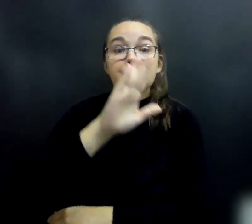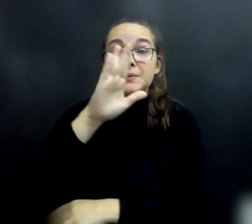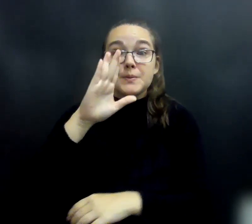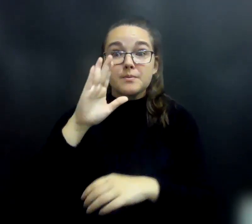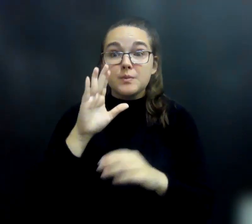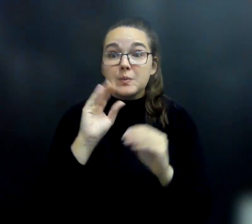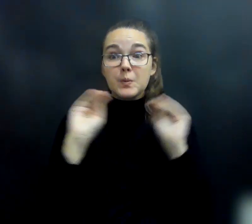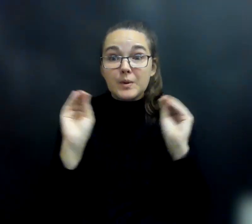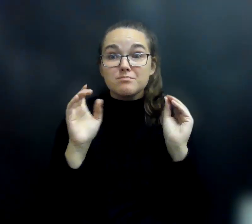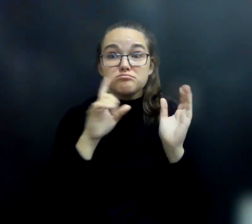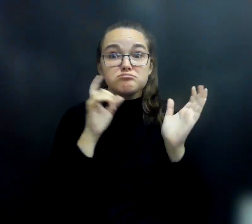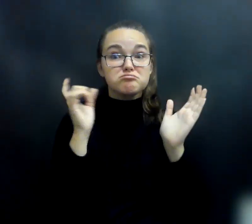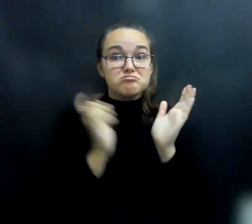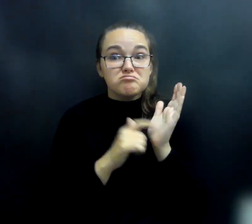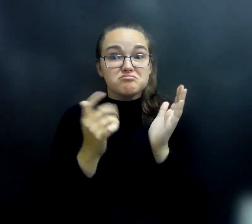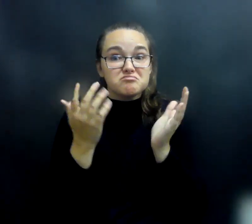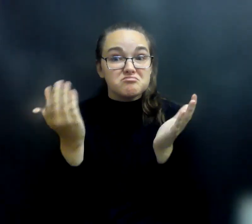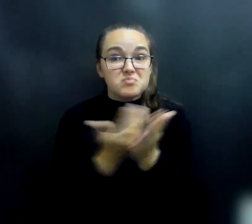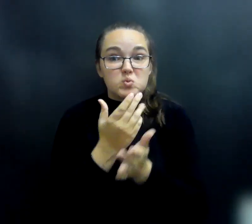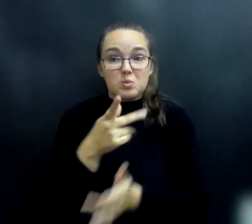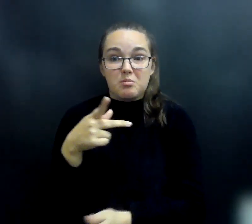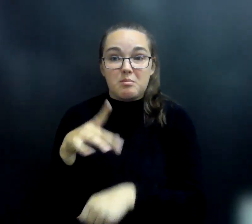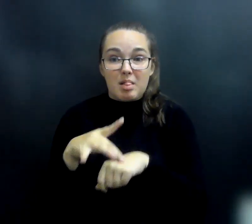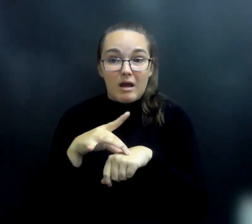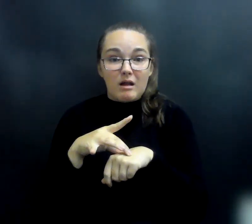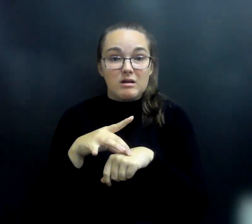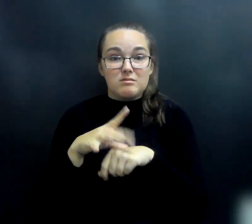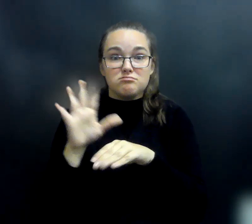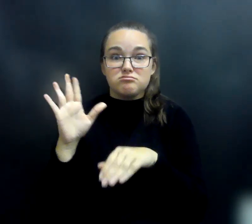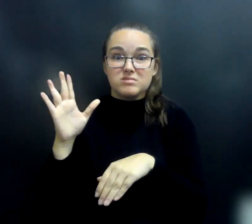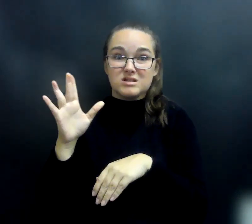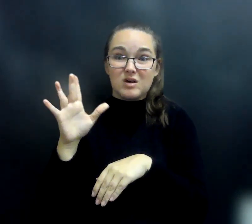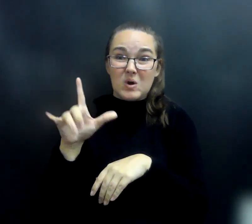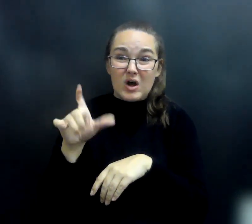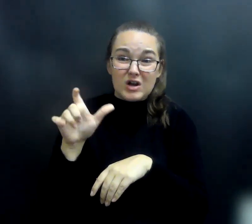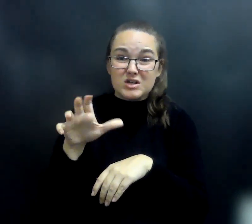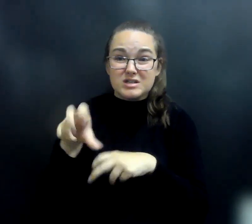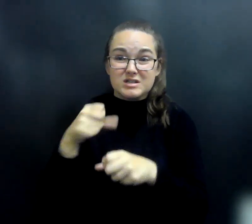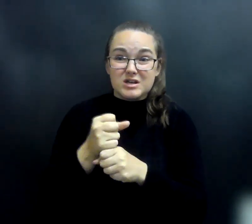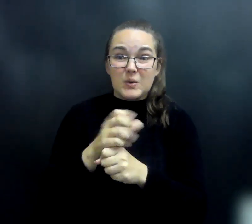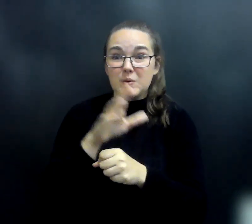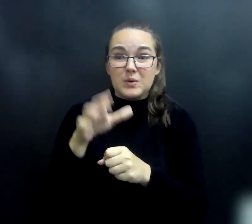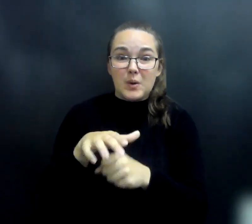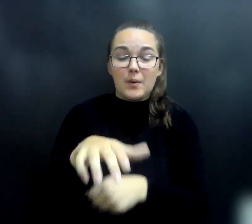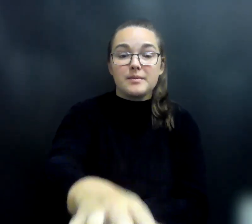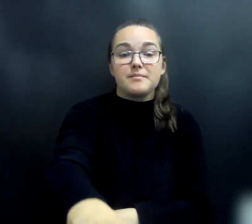in centuries, and no one had ever discovered a planet using a telescope. Other people with